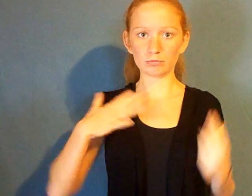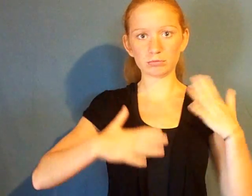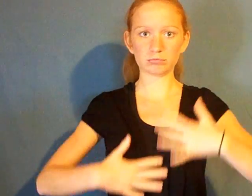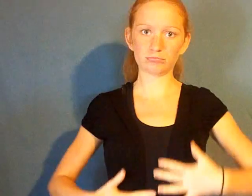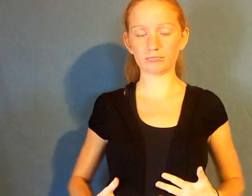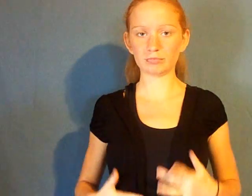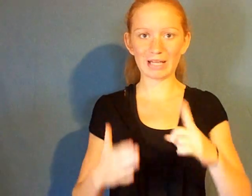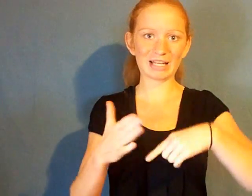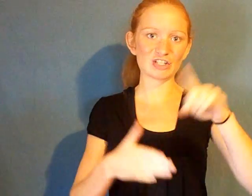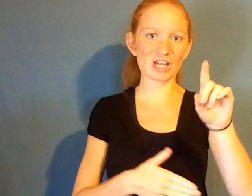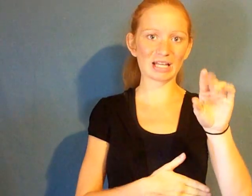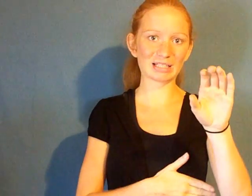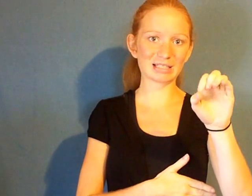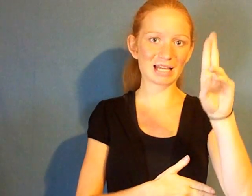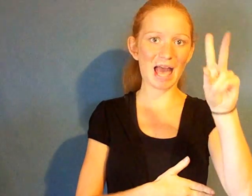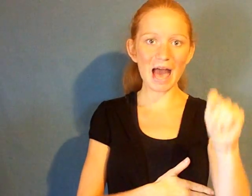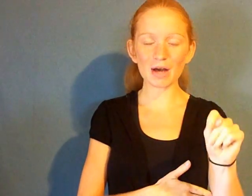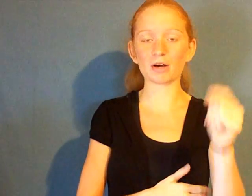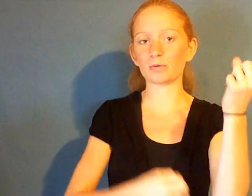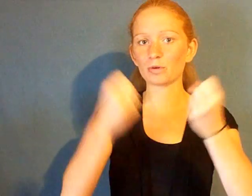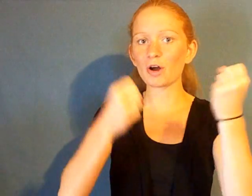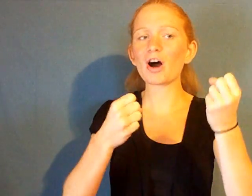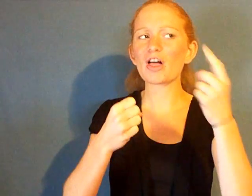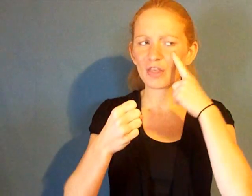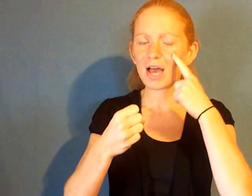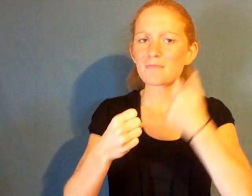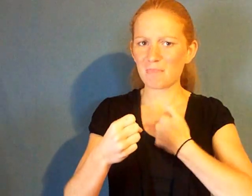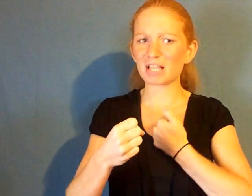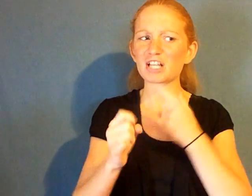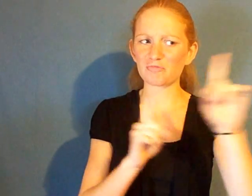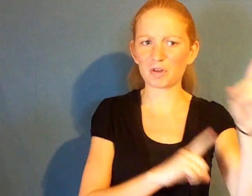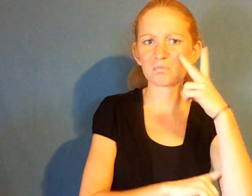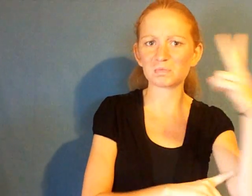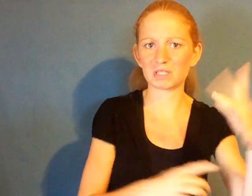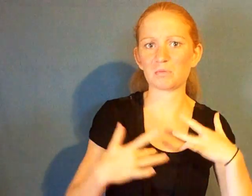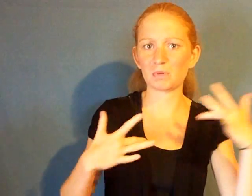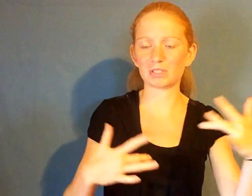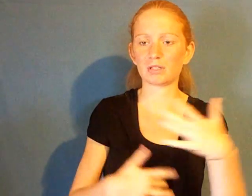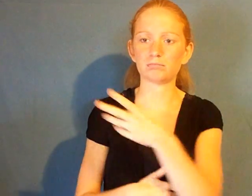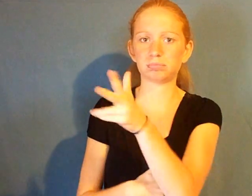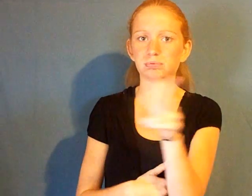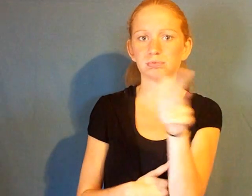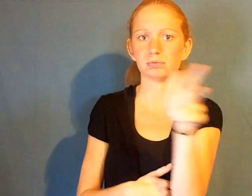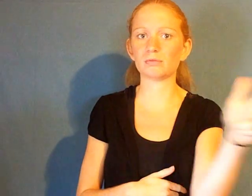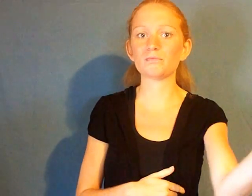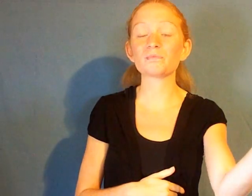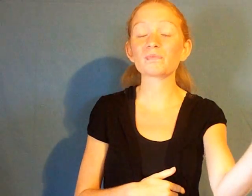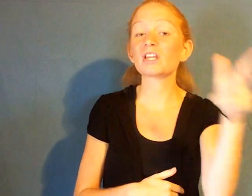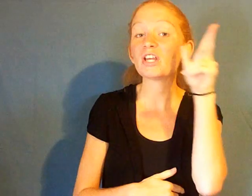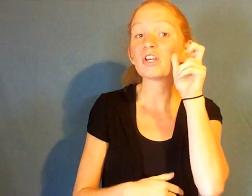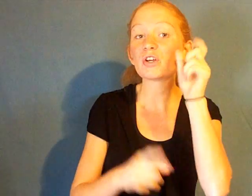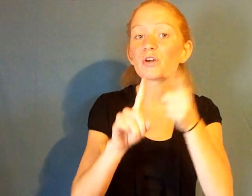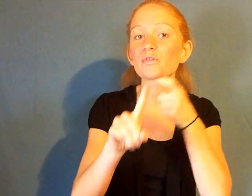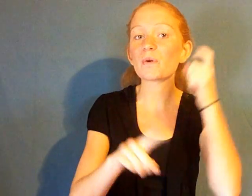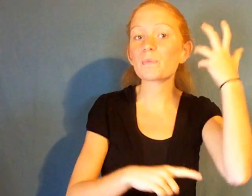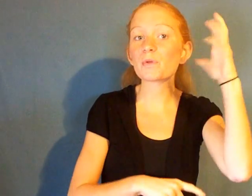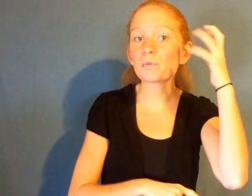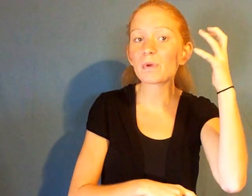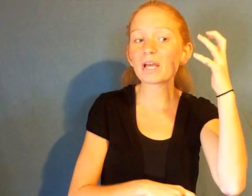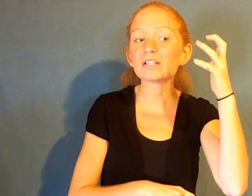thought, well, I'm going to follow the pursuit. So they drove he heard from his radio where they were heading, which was down toward Grandview, so he